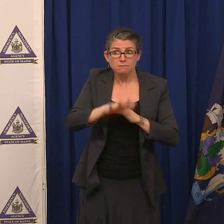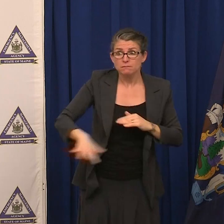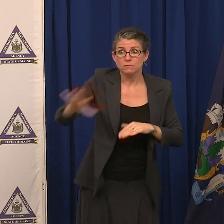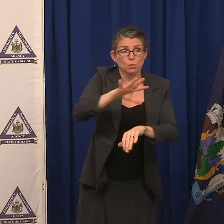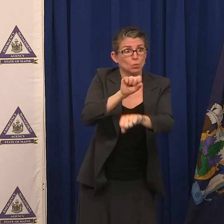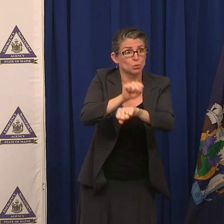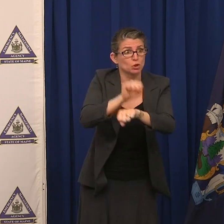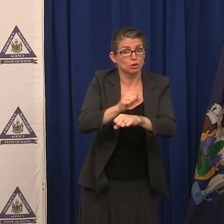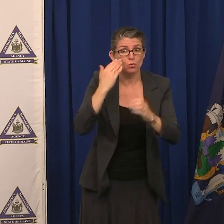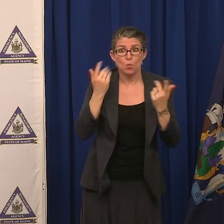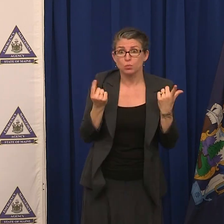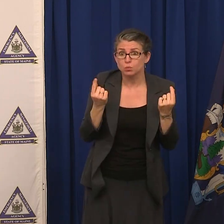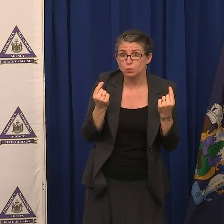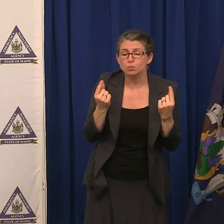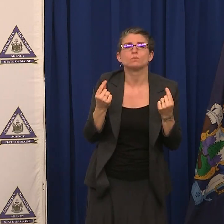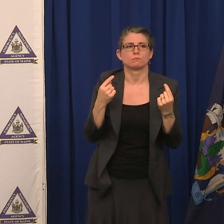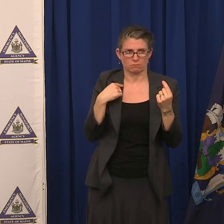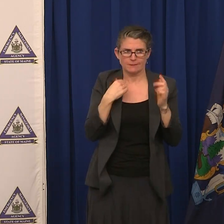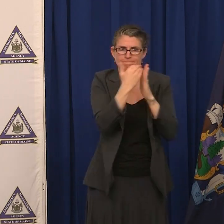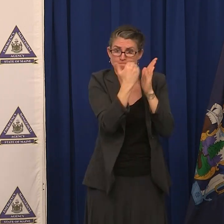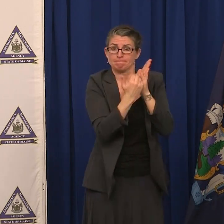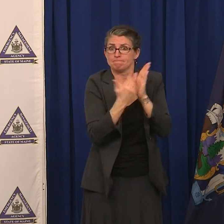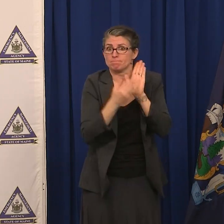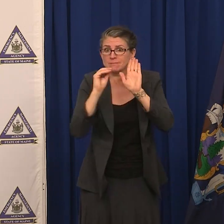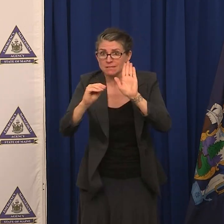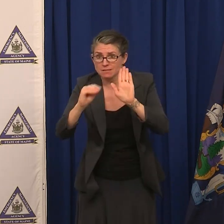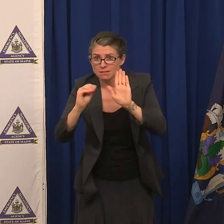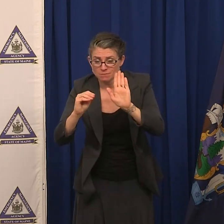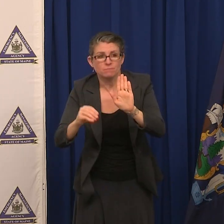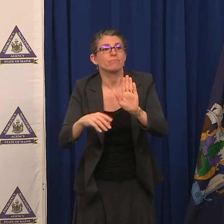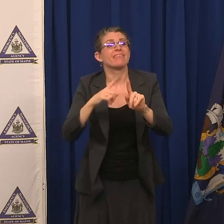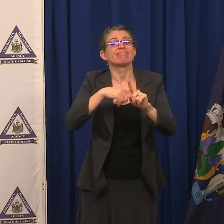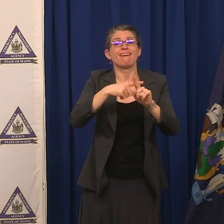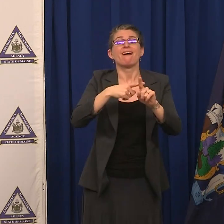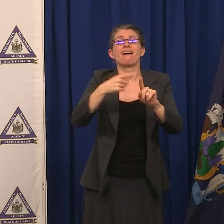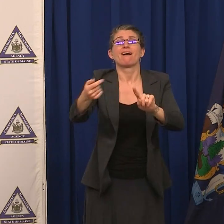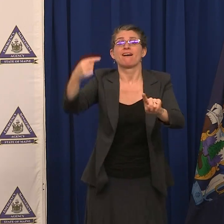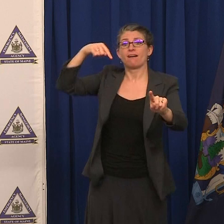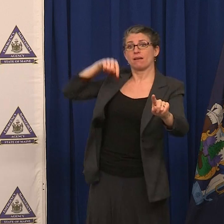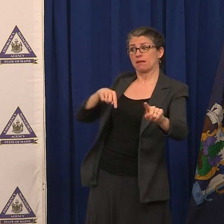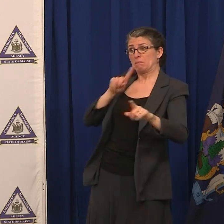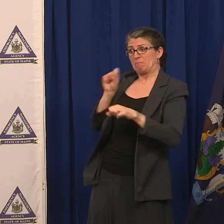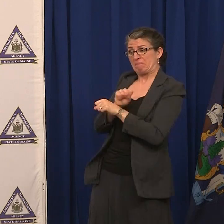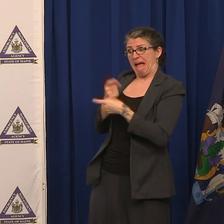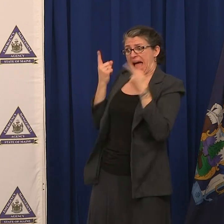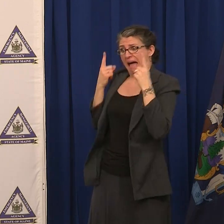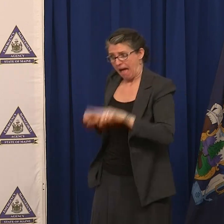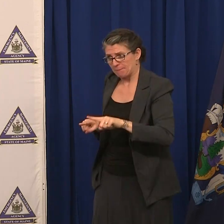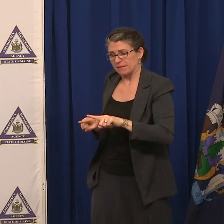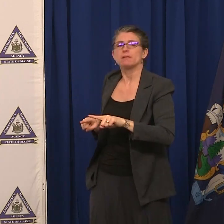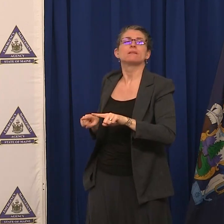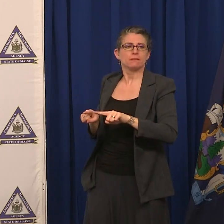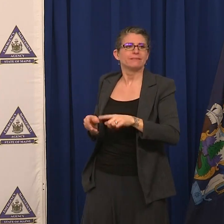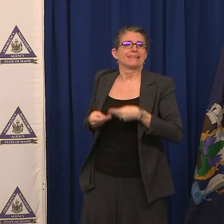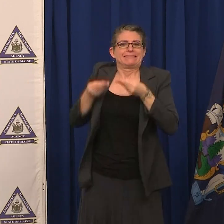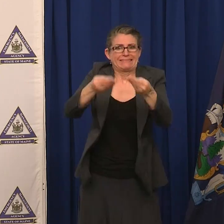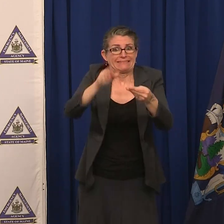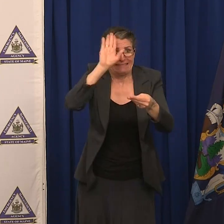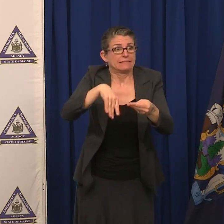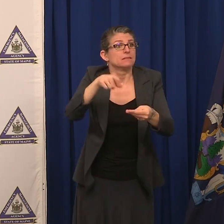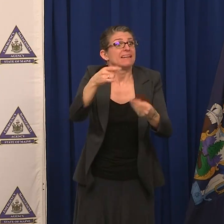up. Our team is looking at these, and as new assumptions come in, we adjust the models. For